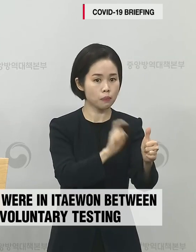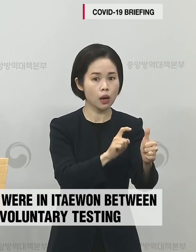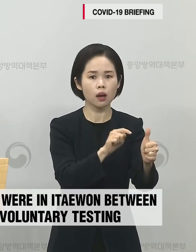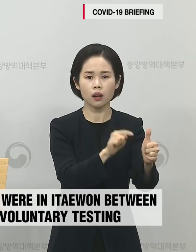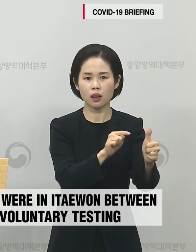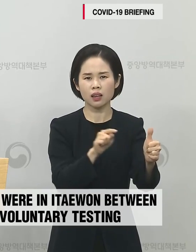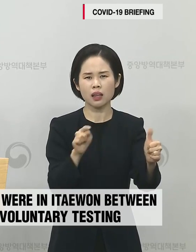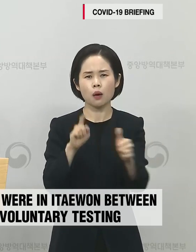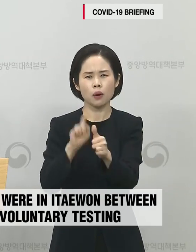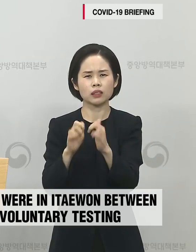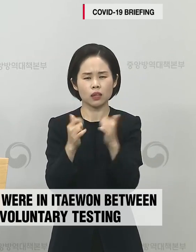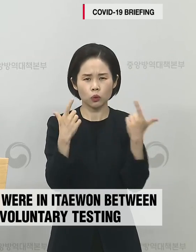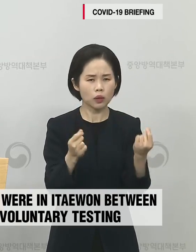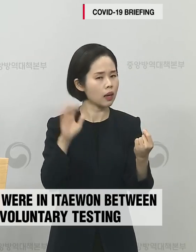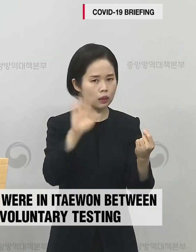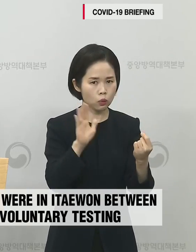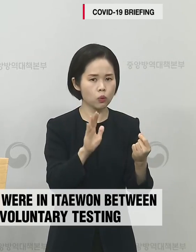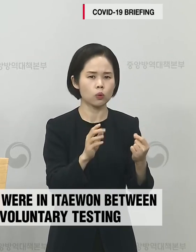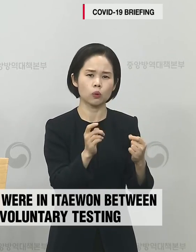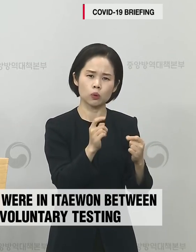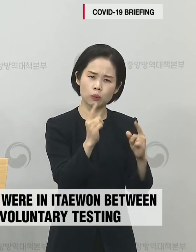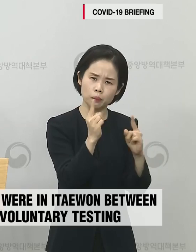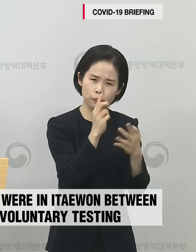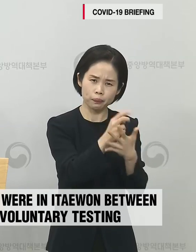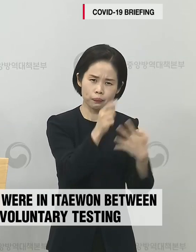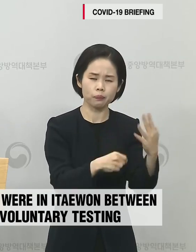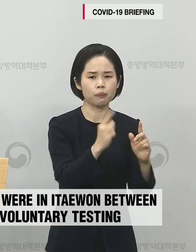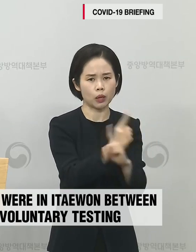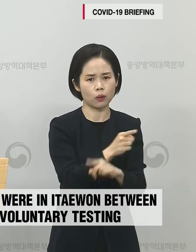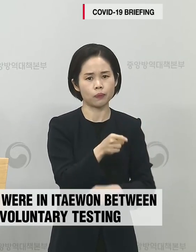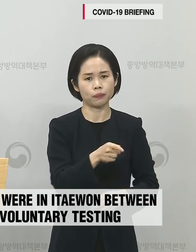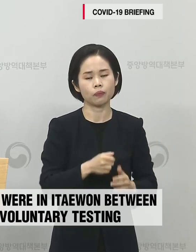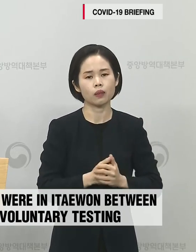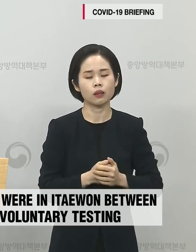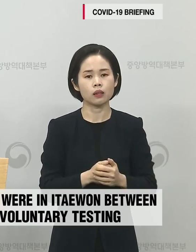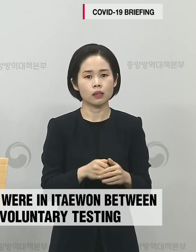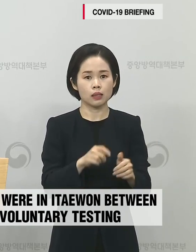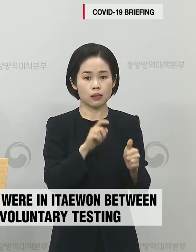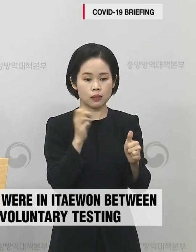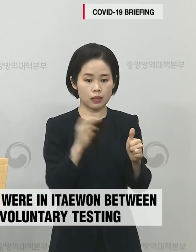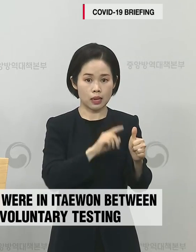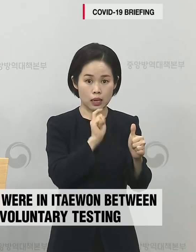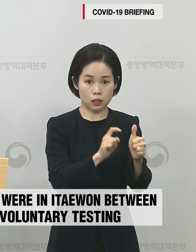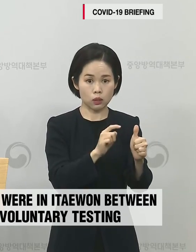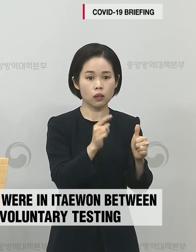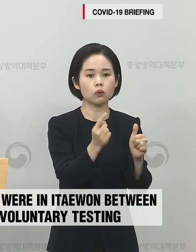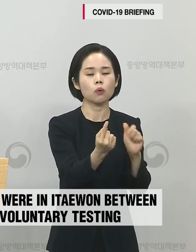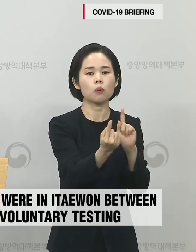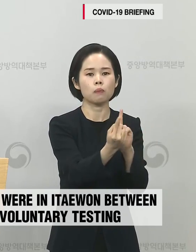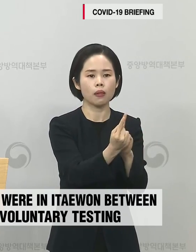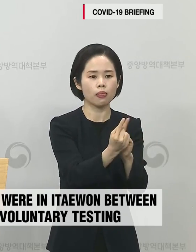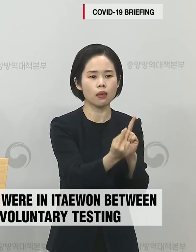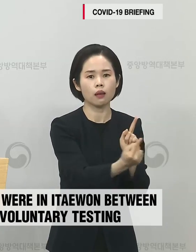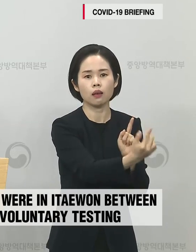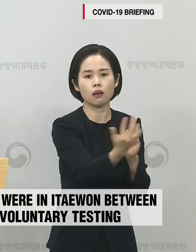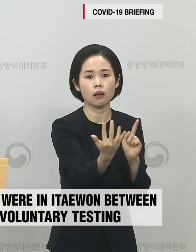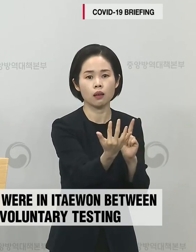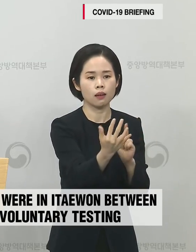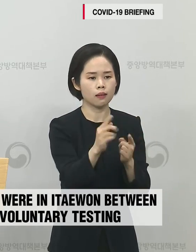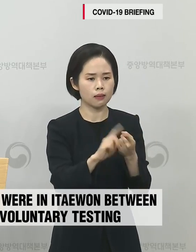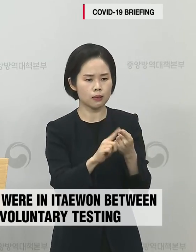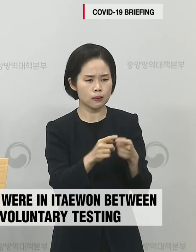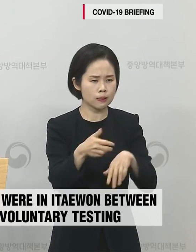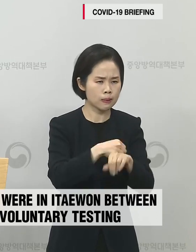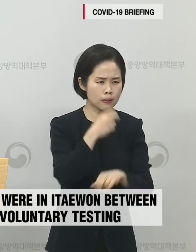been revising and amending the guidelines for monitoring and for analyzing